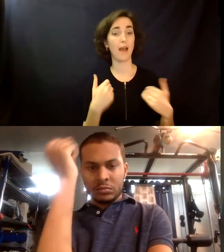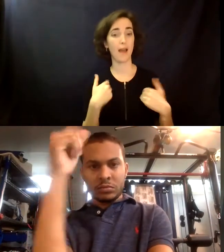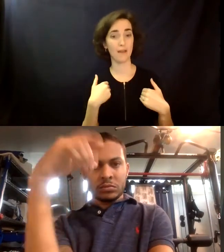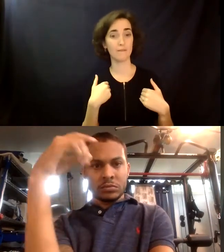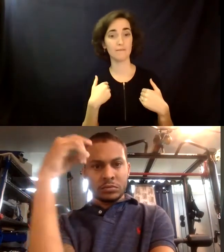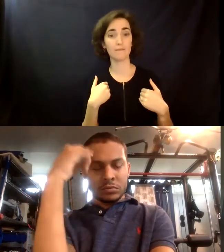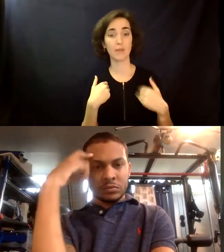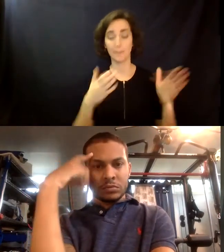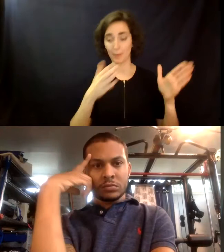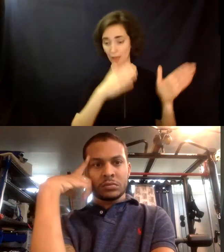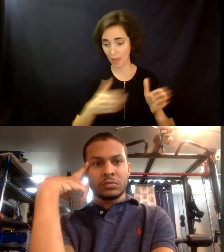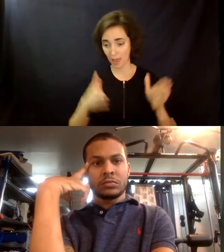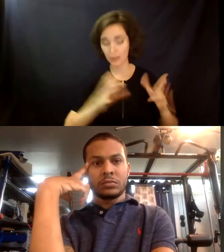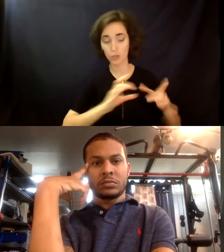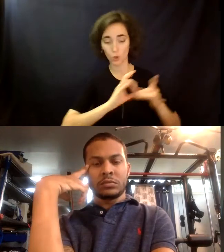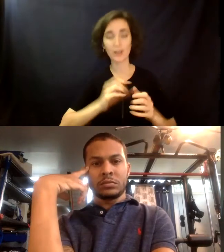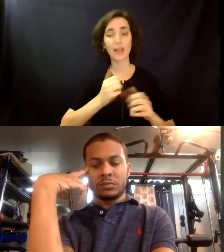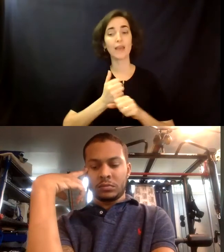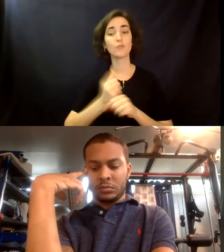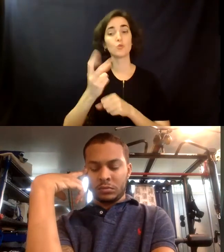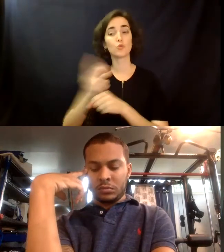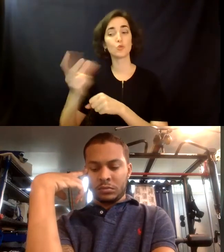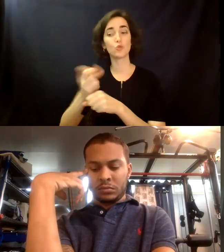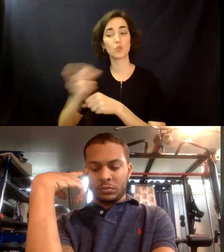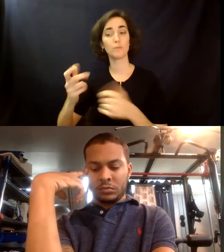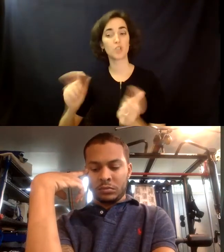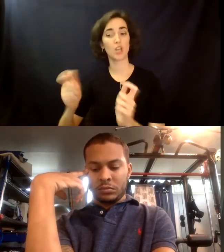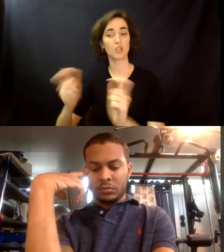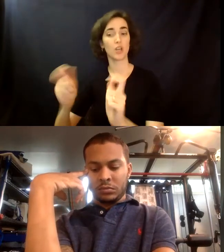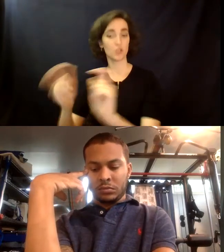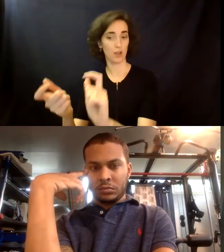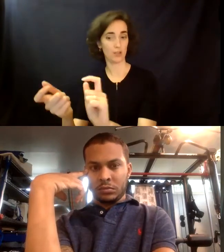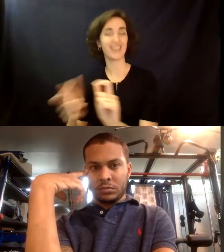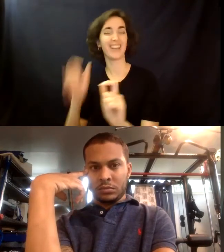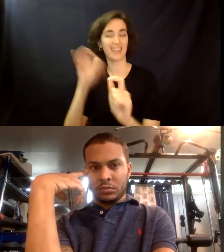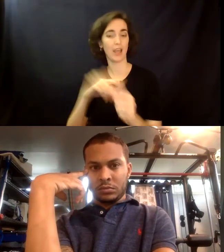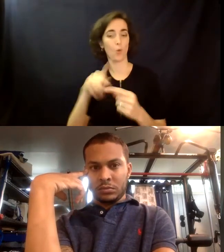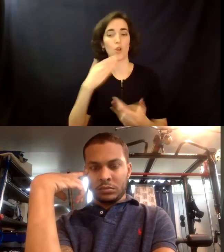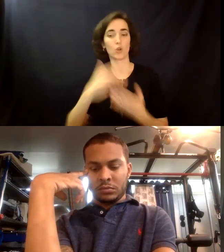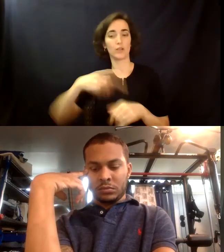coordinated plan that it updates every 2 years, and that's where you want to have that discussion between,